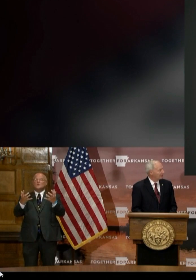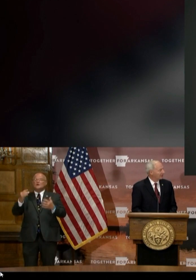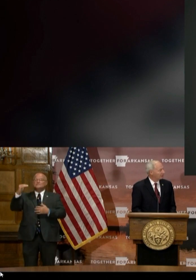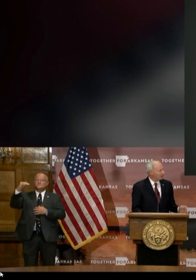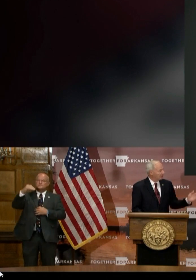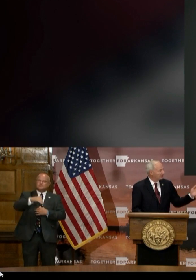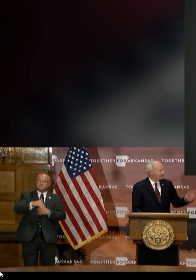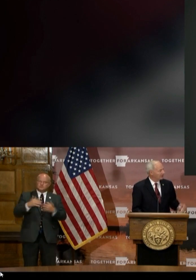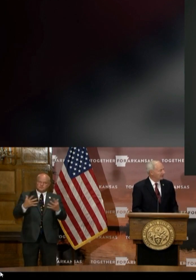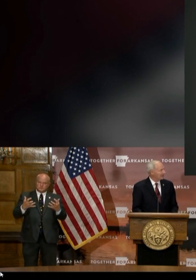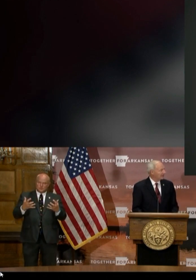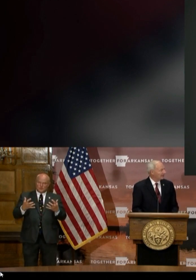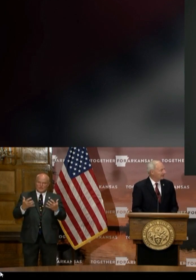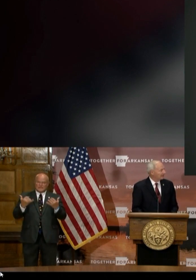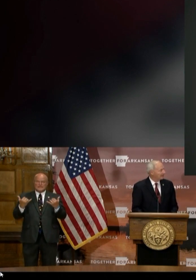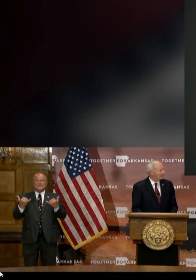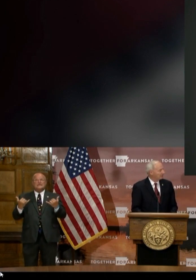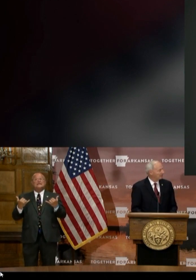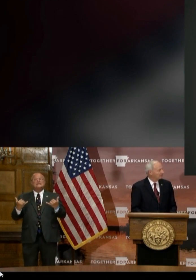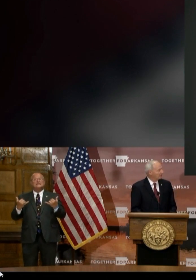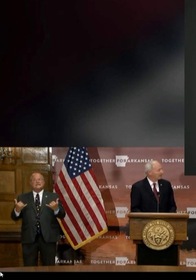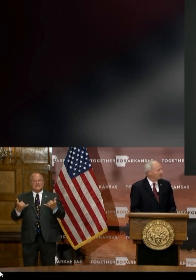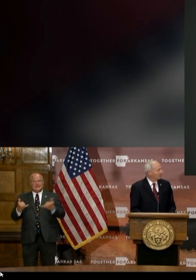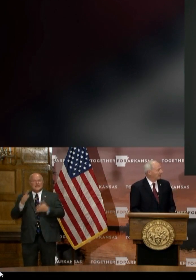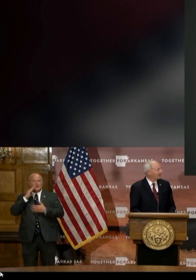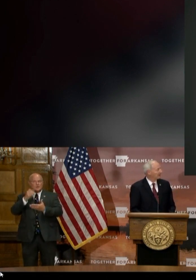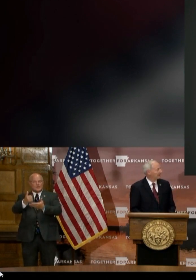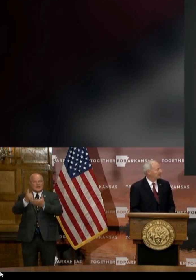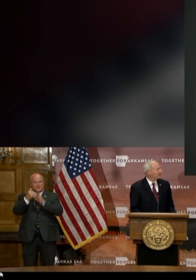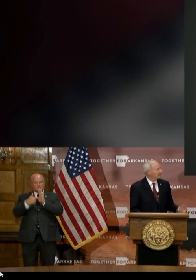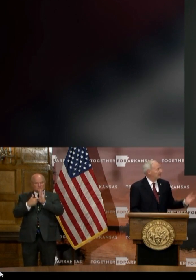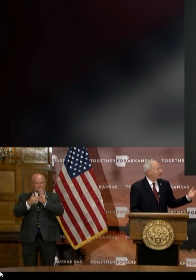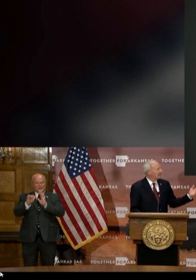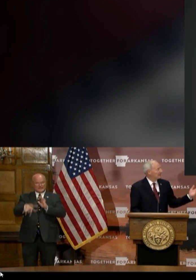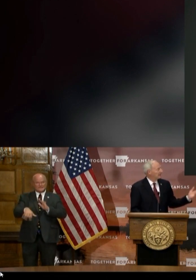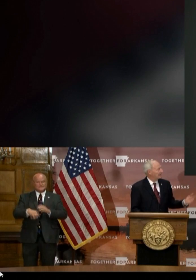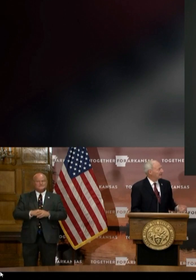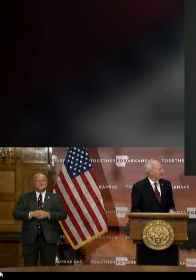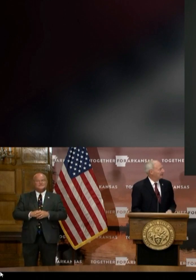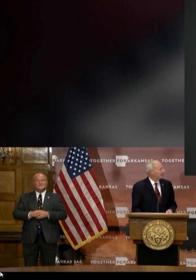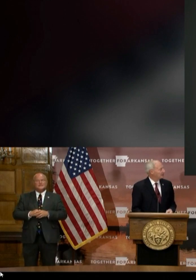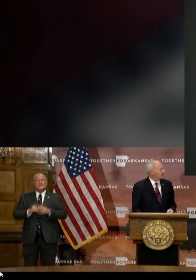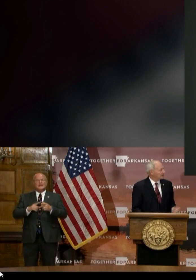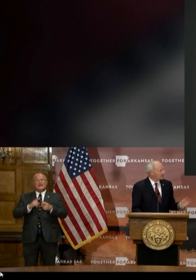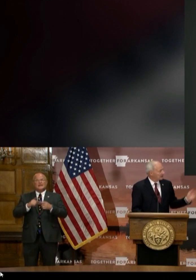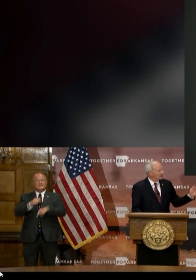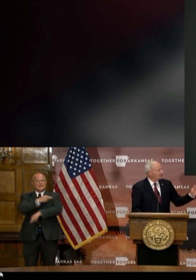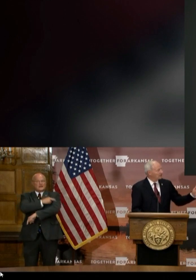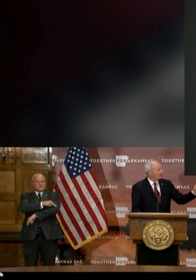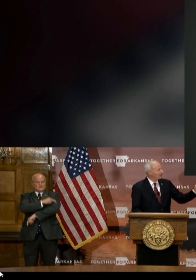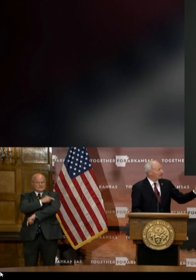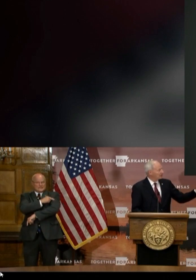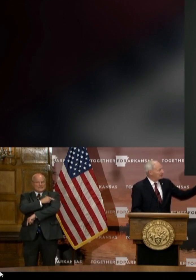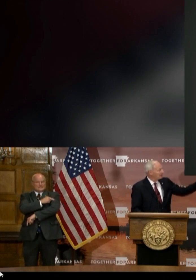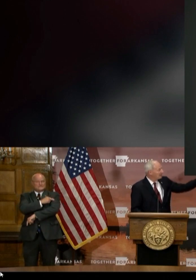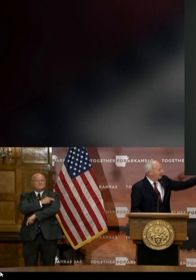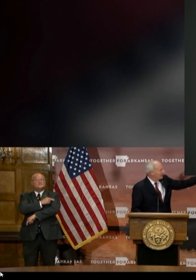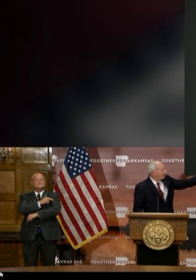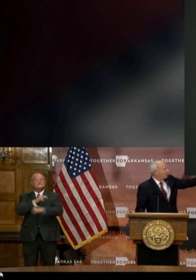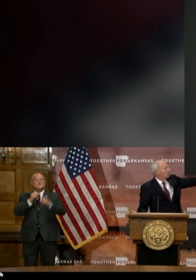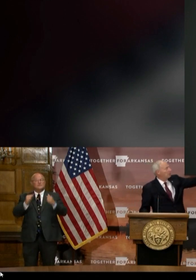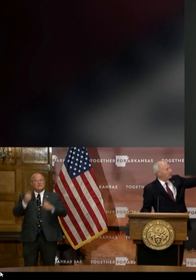down. Hopefully it will, and today will help reflect that. And then our hospitalizations, you can